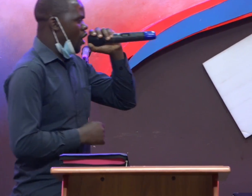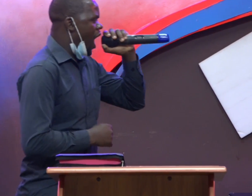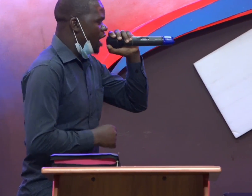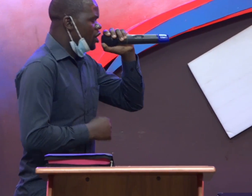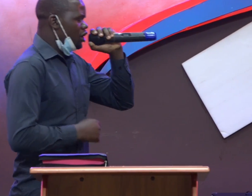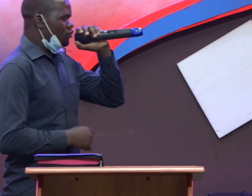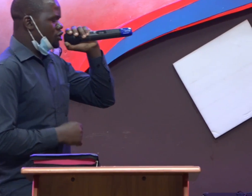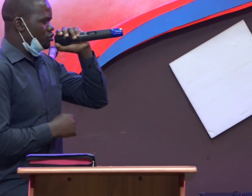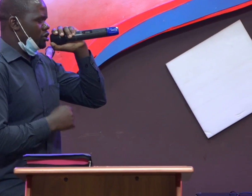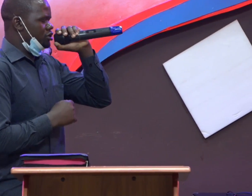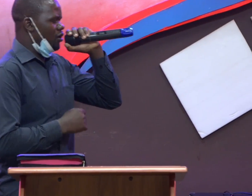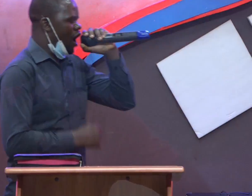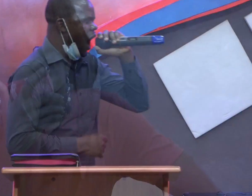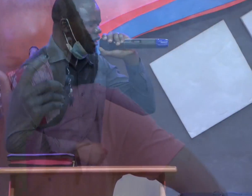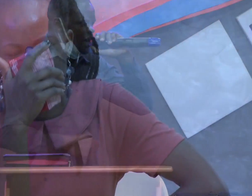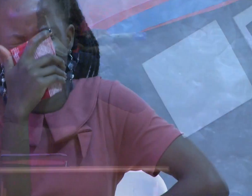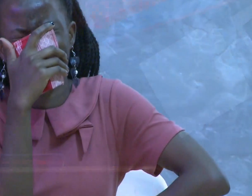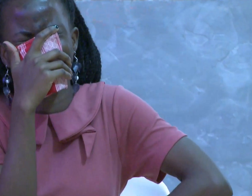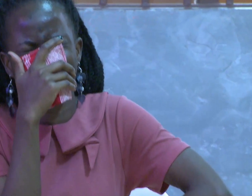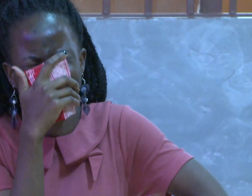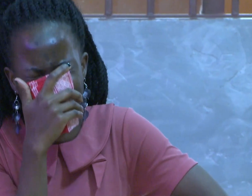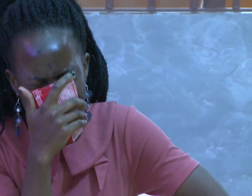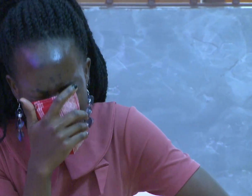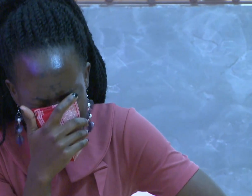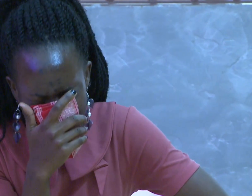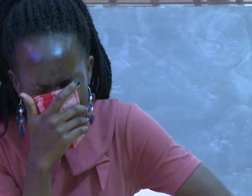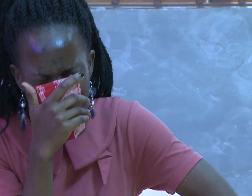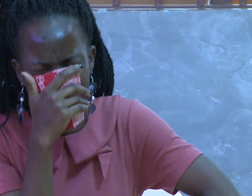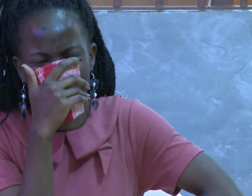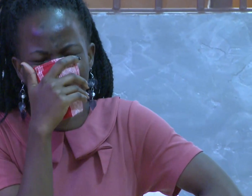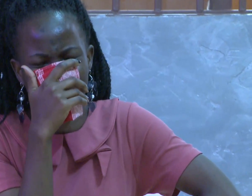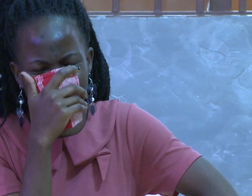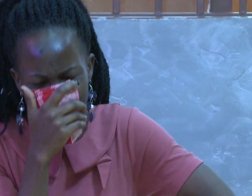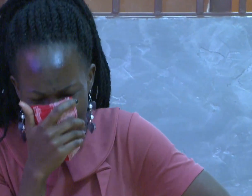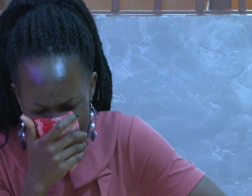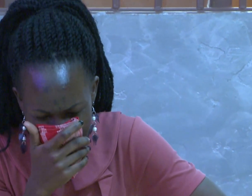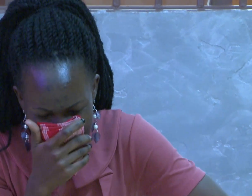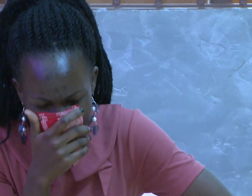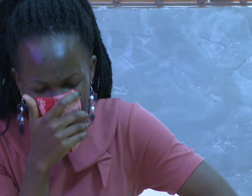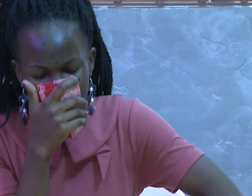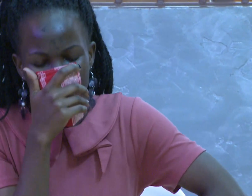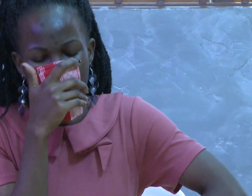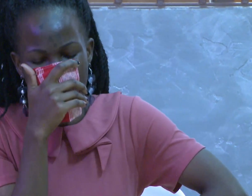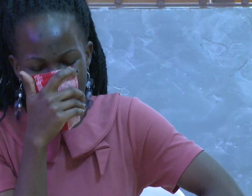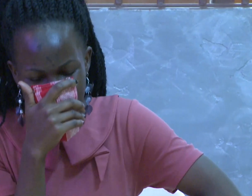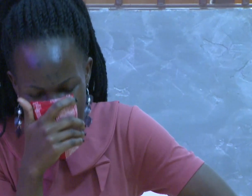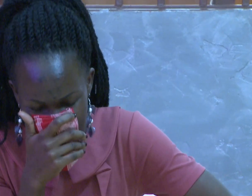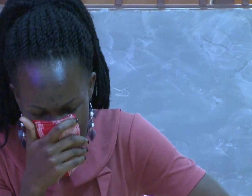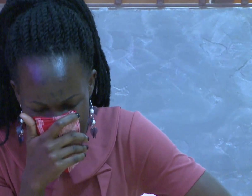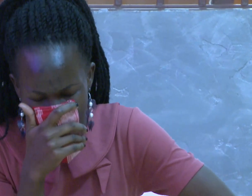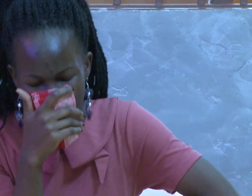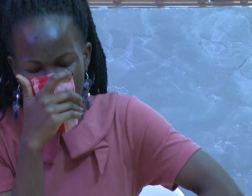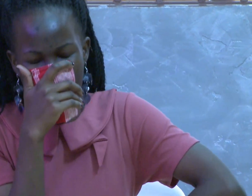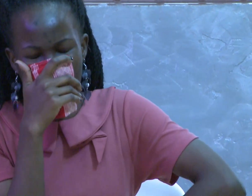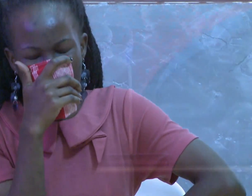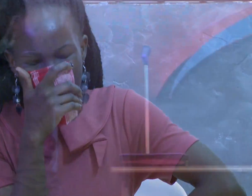read the word, the grace to read the word. As you told Ezekiel, heavenly King of glory, that he ought to eat the scroll. Give us the